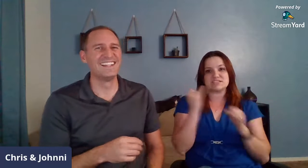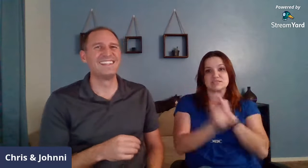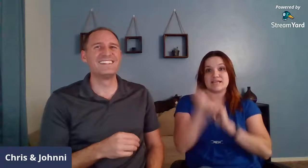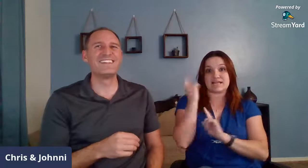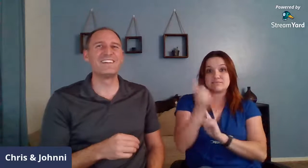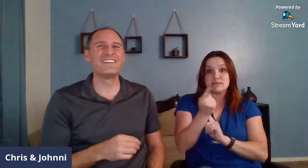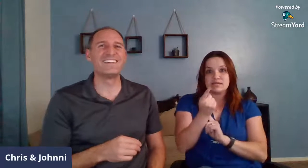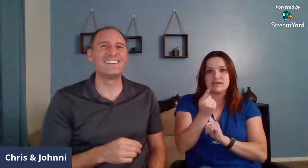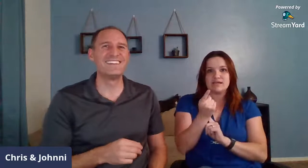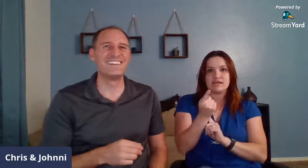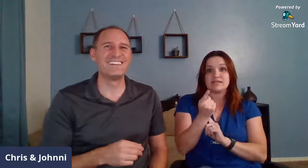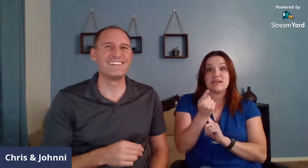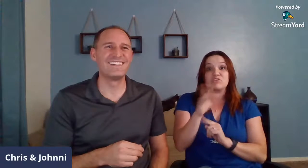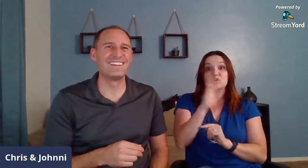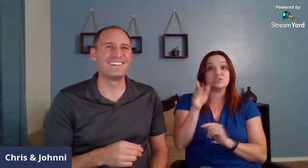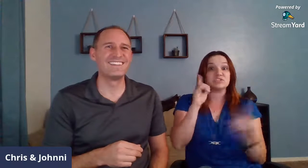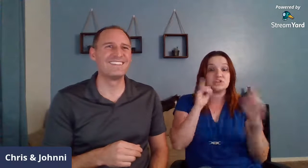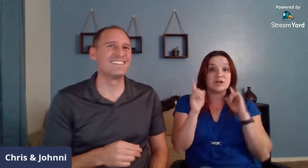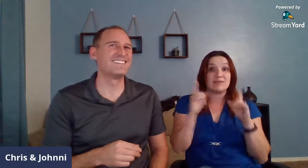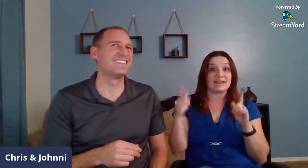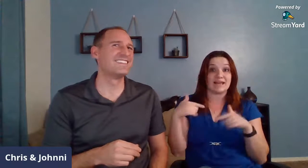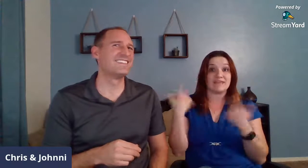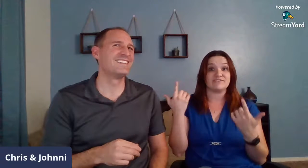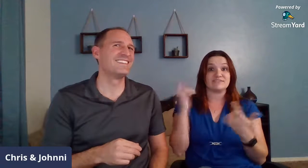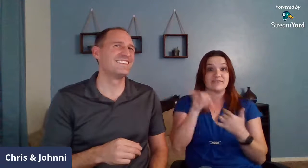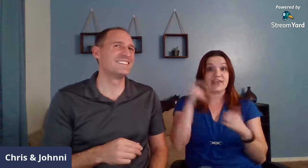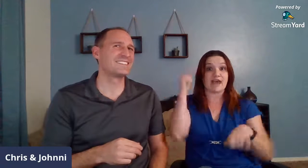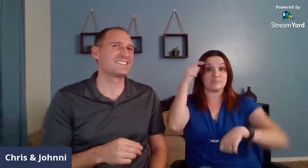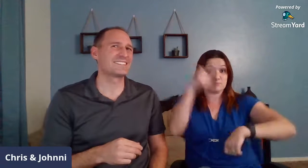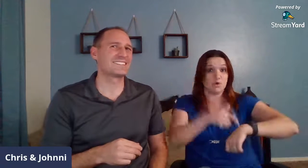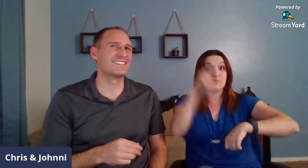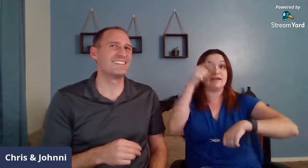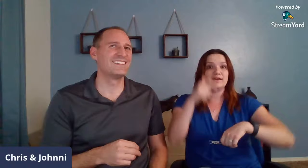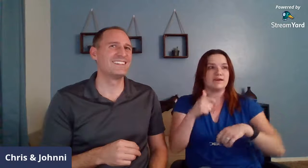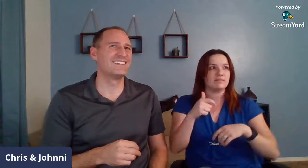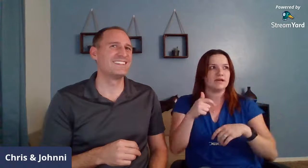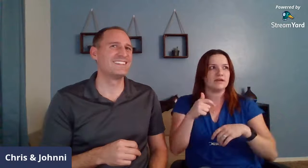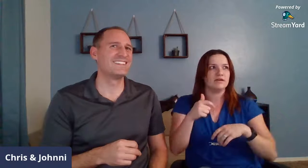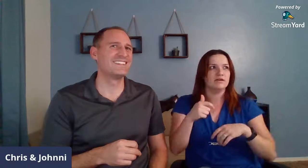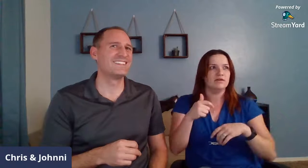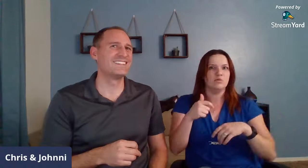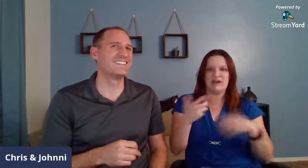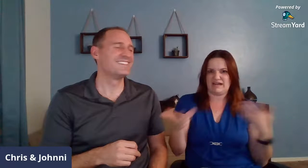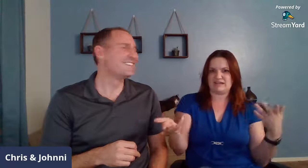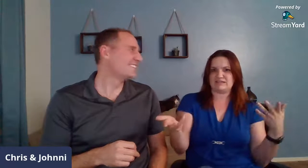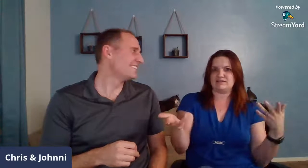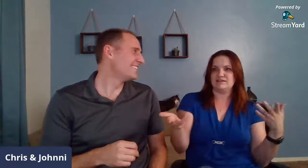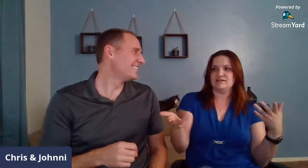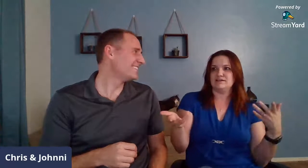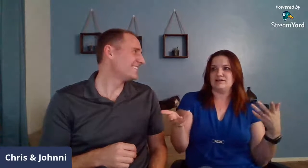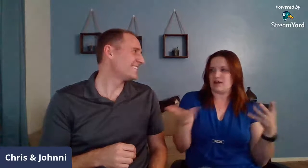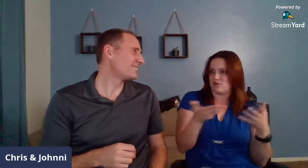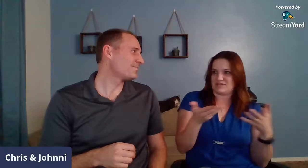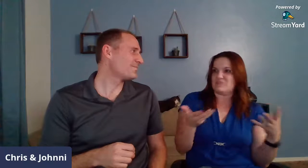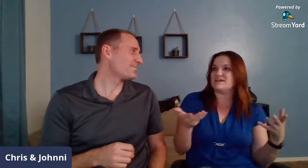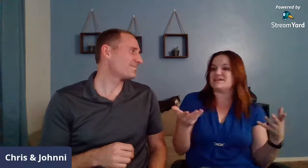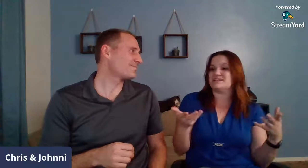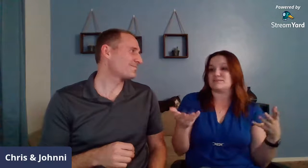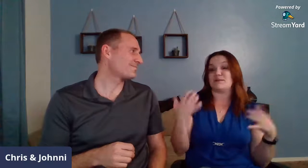because it was last minute, and I'd never heard the song in my life until that moment, and I'm like, what? I don't know what that means. And my